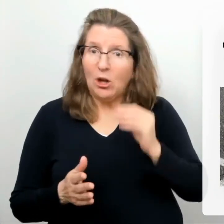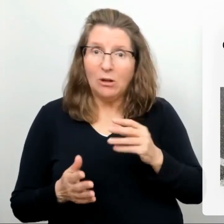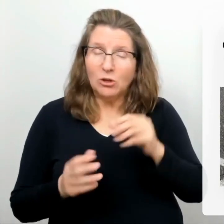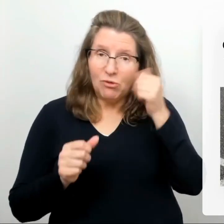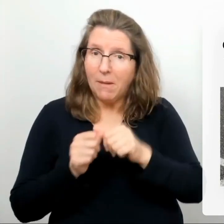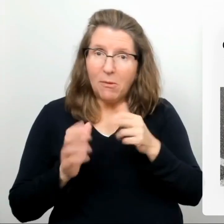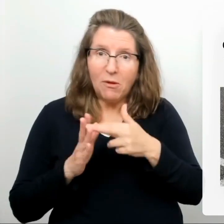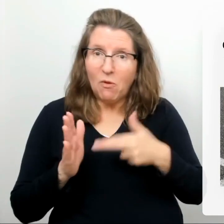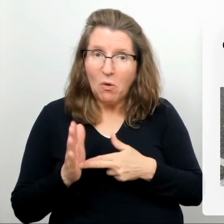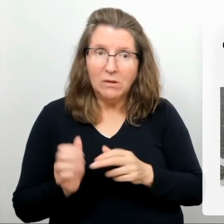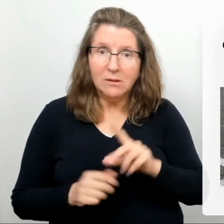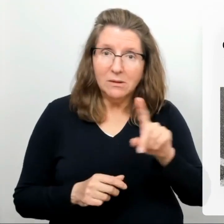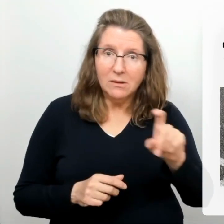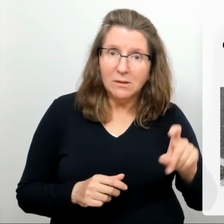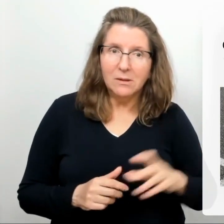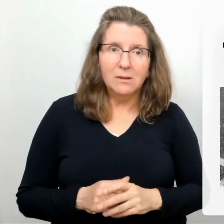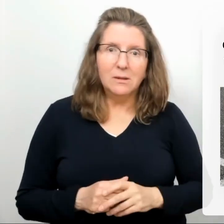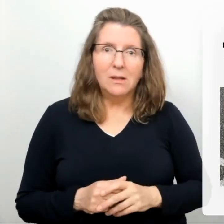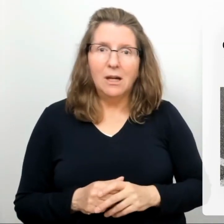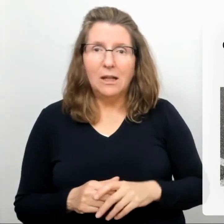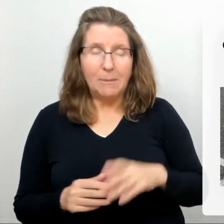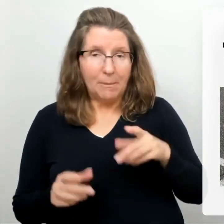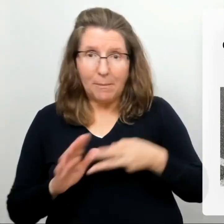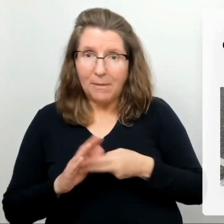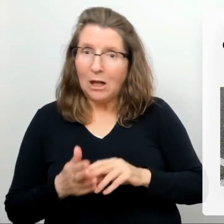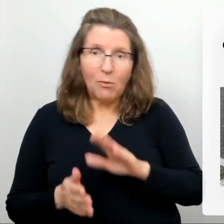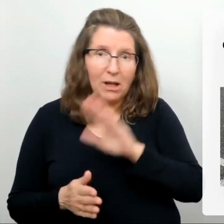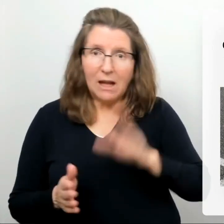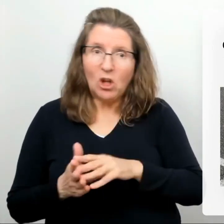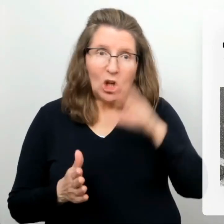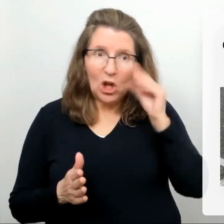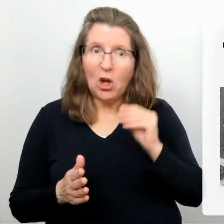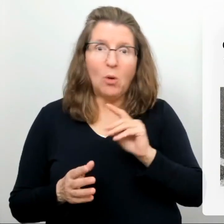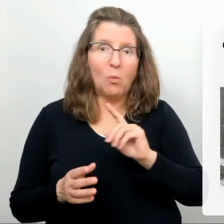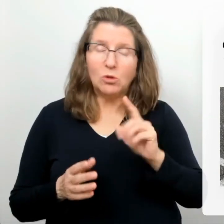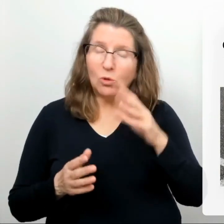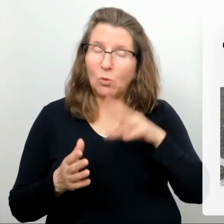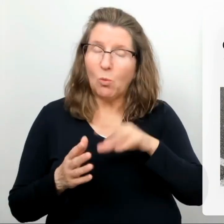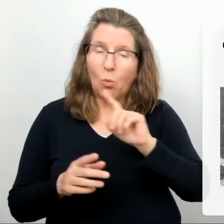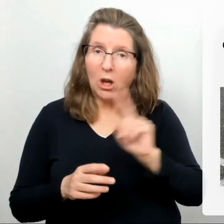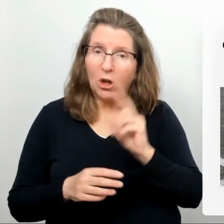will not be able to remember the rules. It presumes he will not be able to find where to go on his